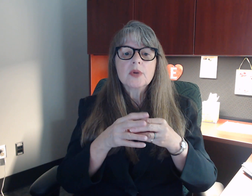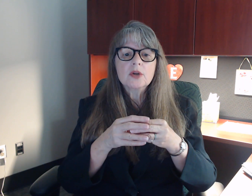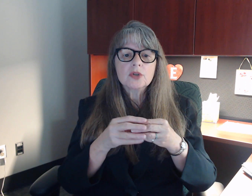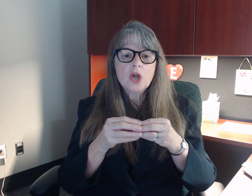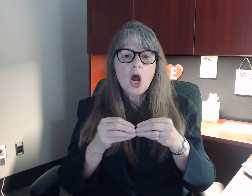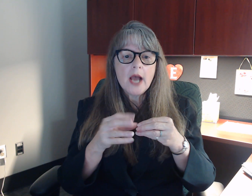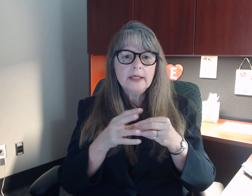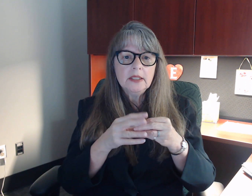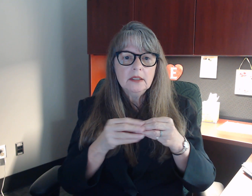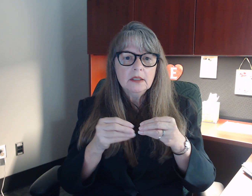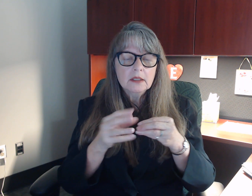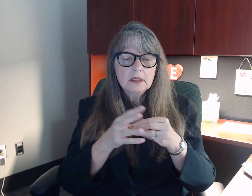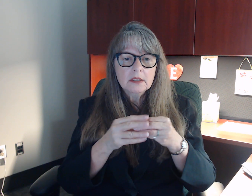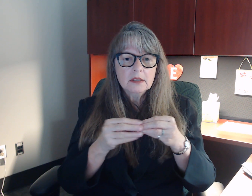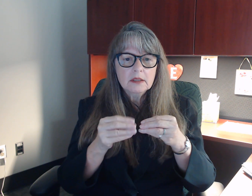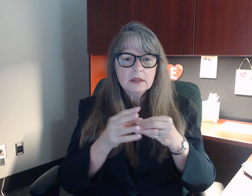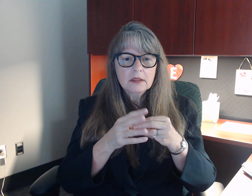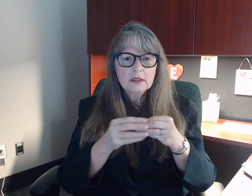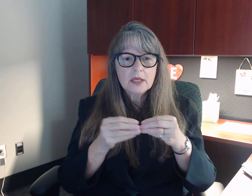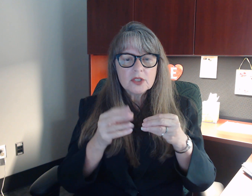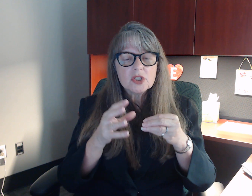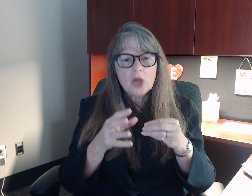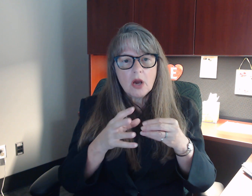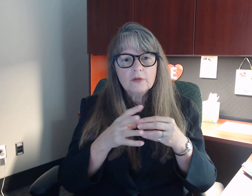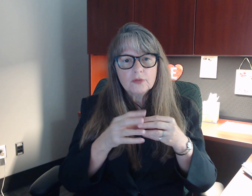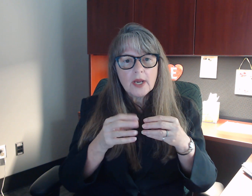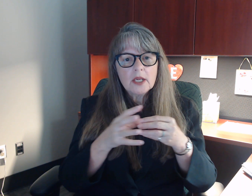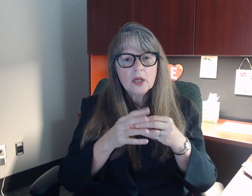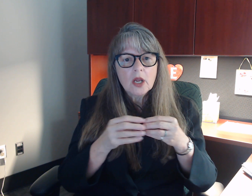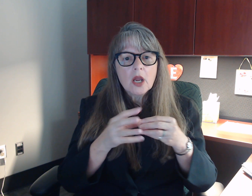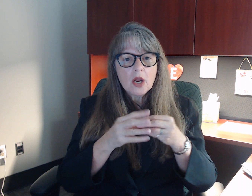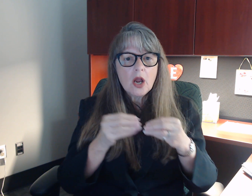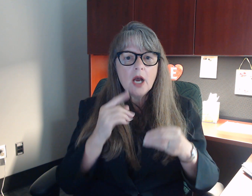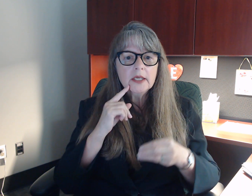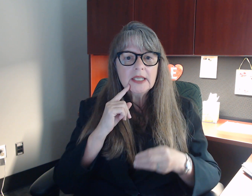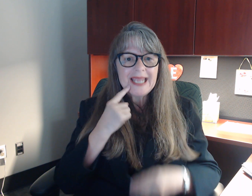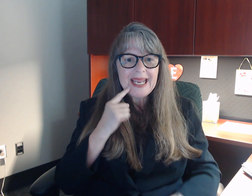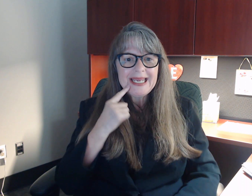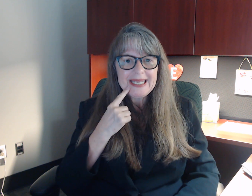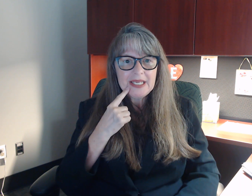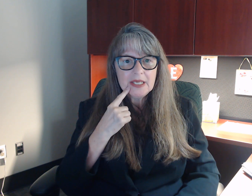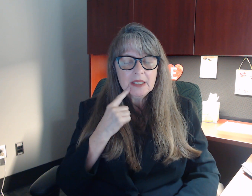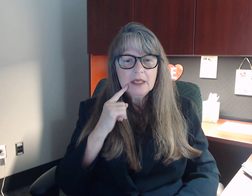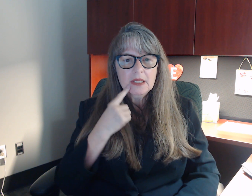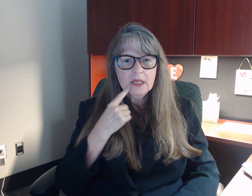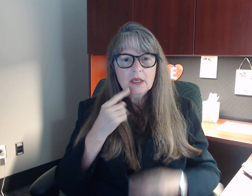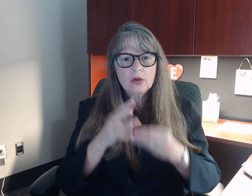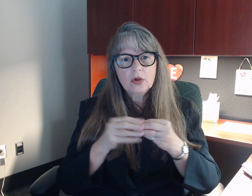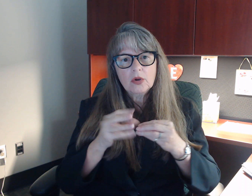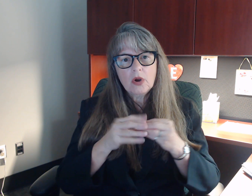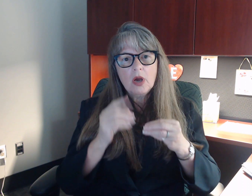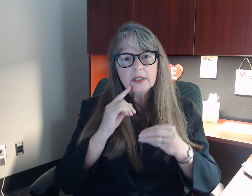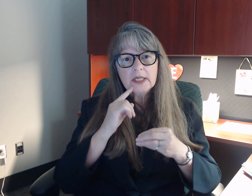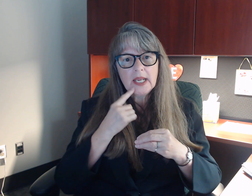here's cotton because it's soft, right? Cotton candy. Cotton